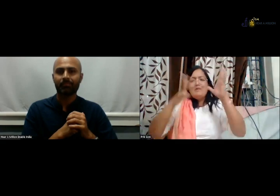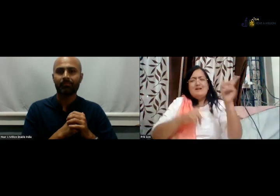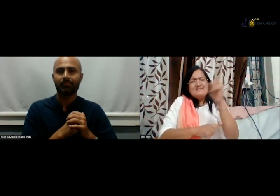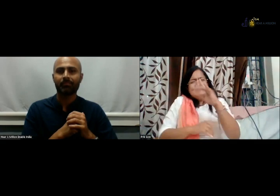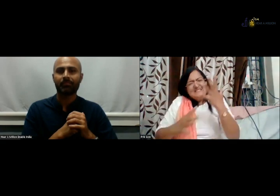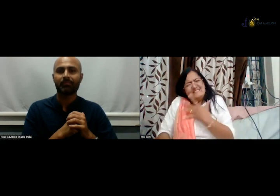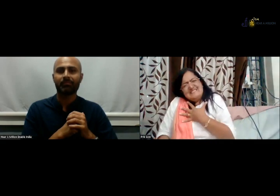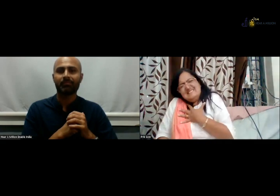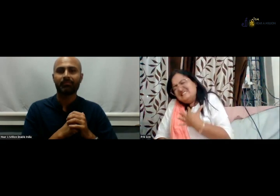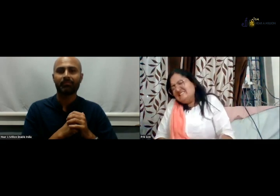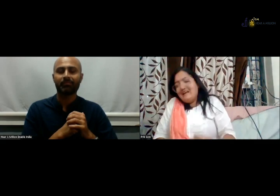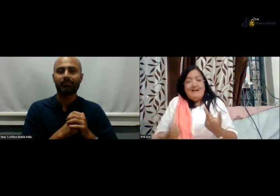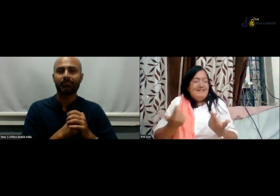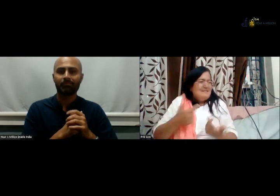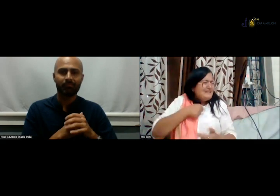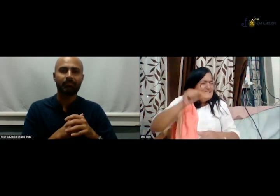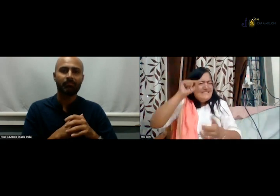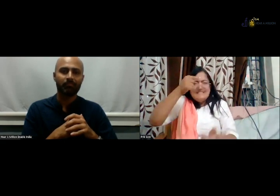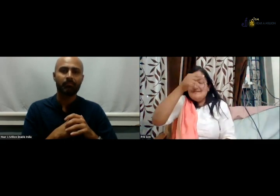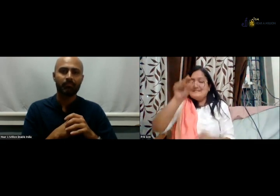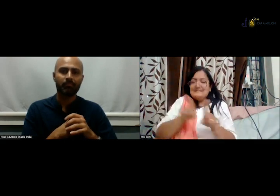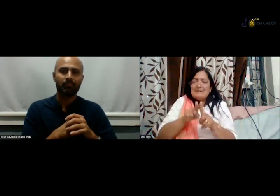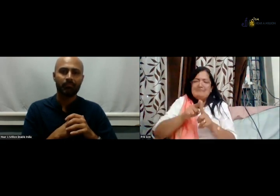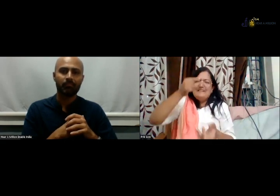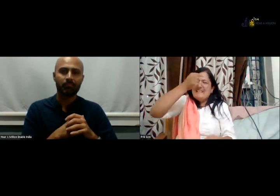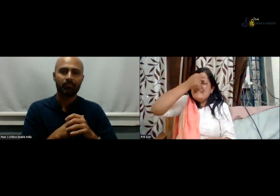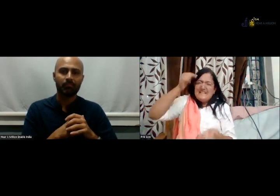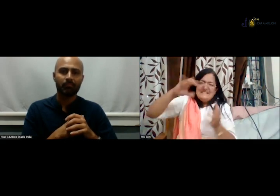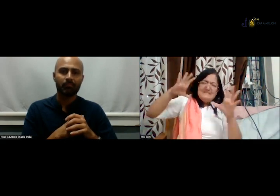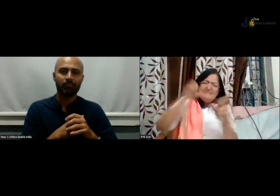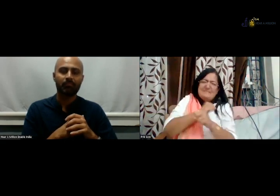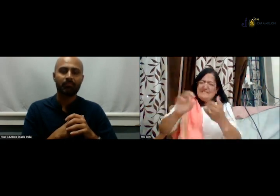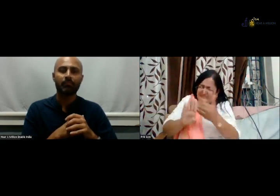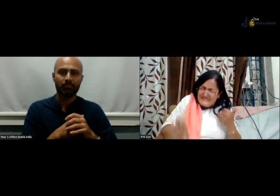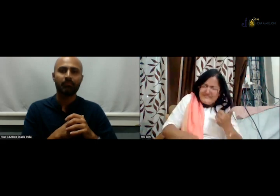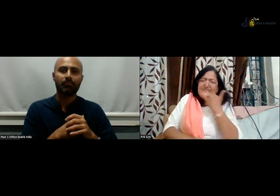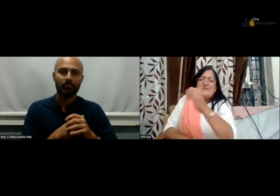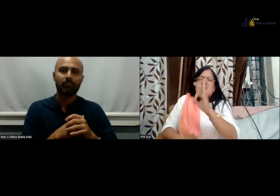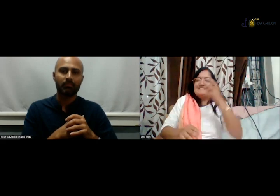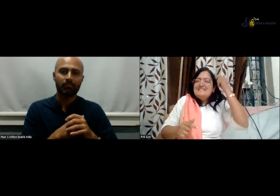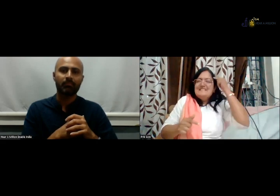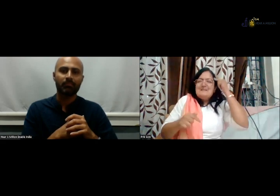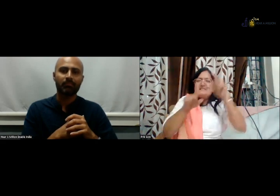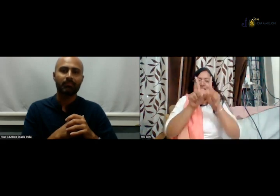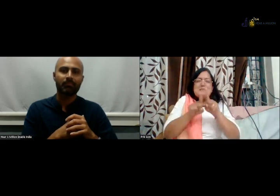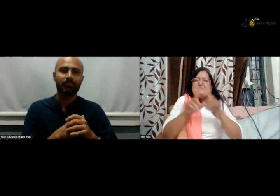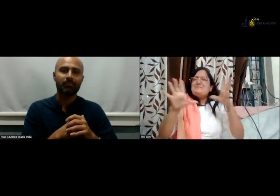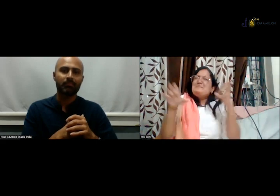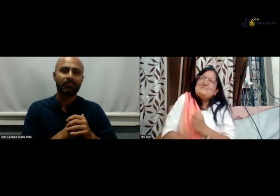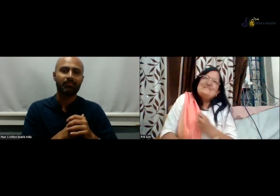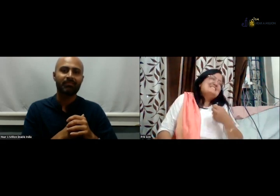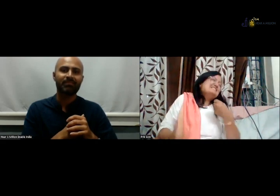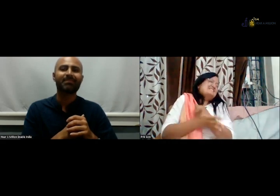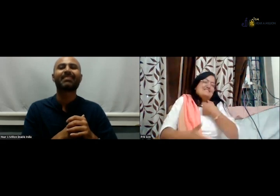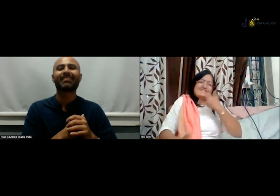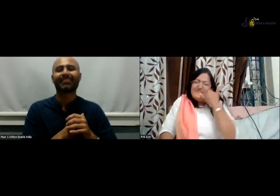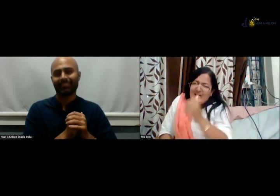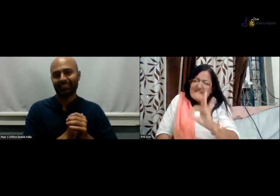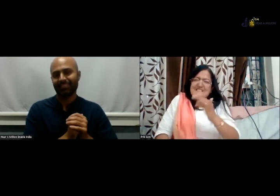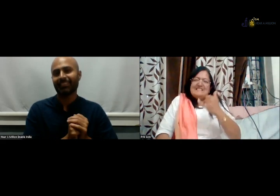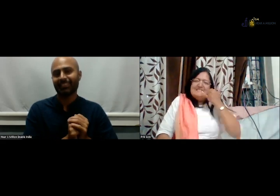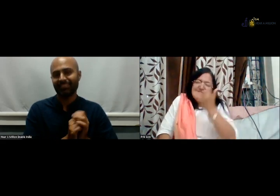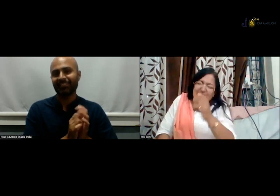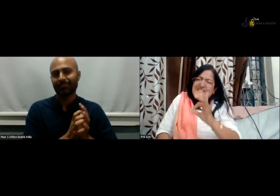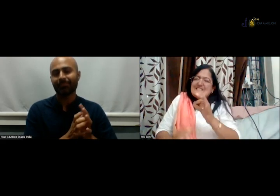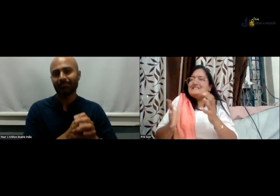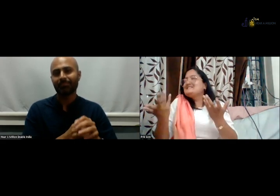study and pursue LLB because there would be interpretation charges and those college fees and all. I was feeling like that I have missed a